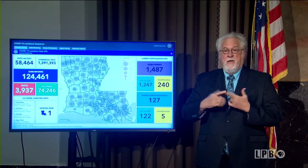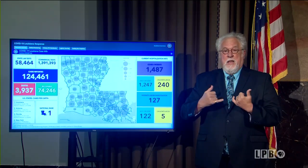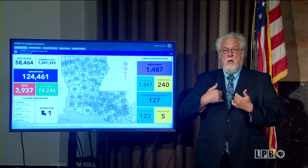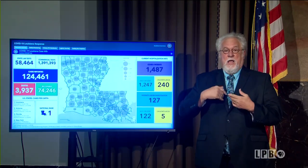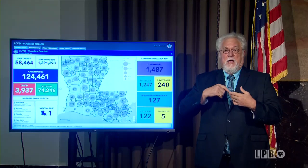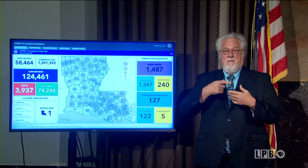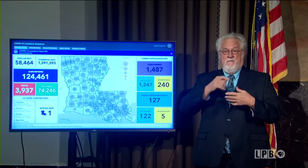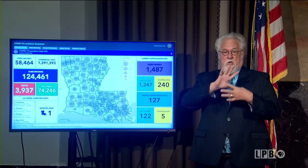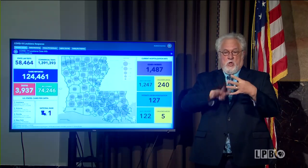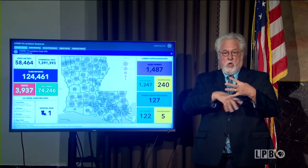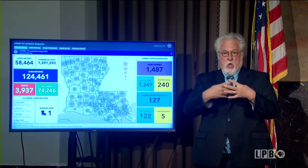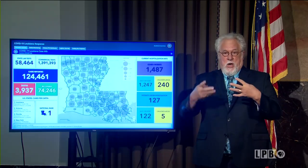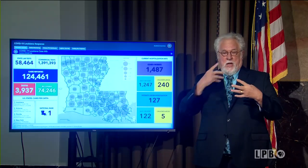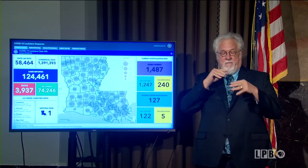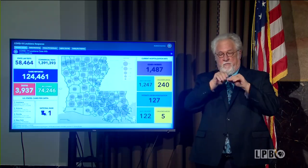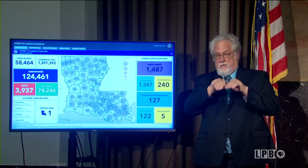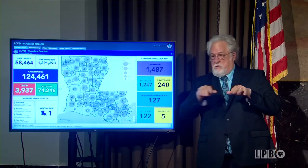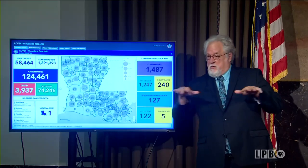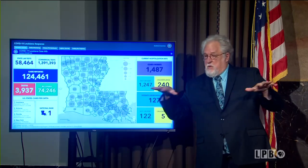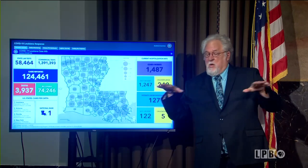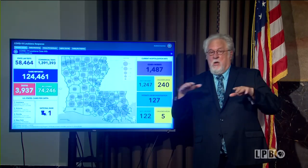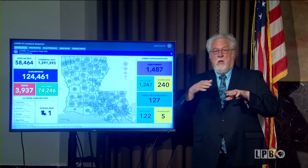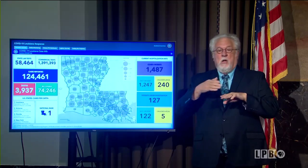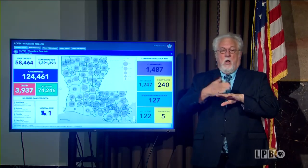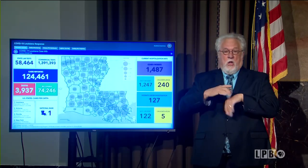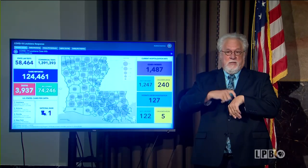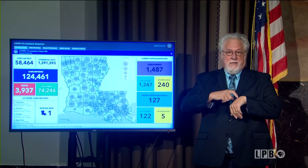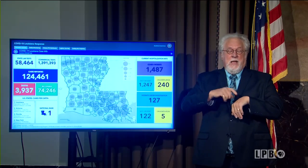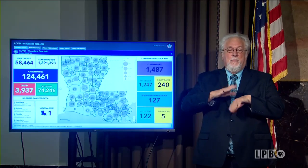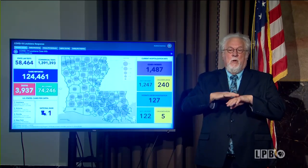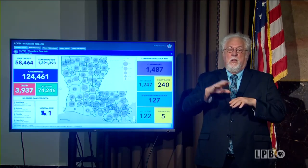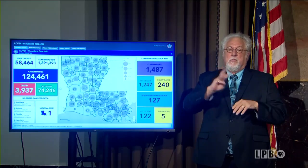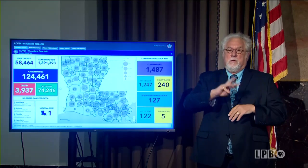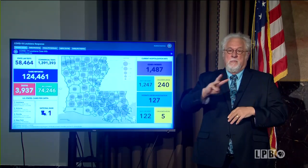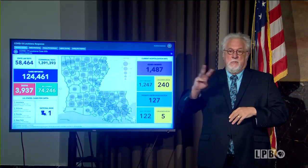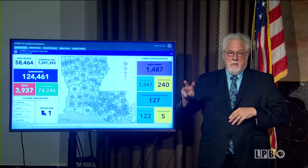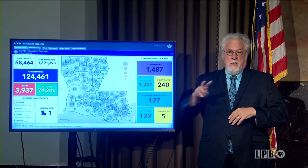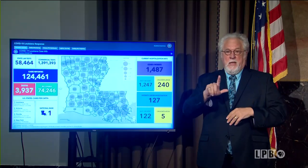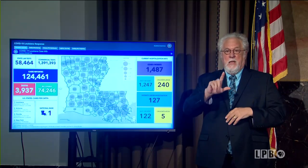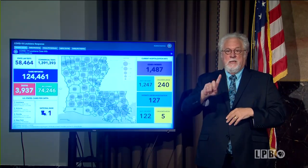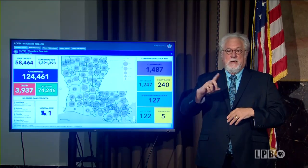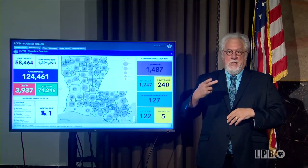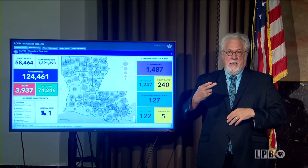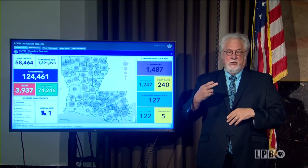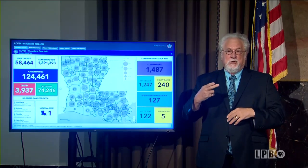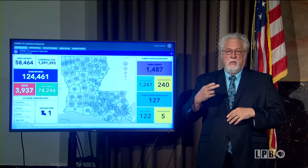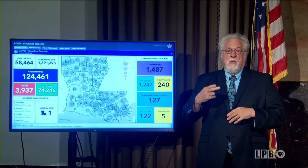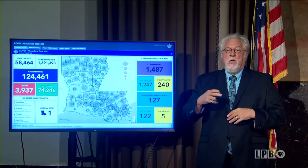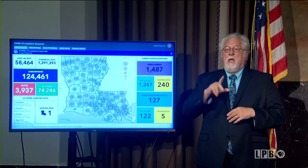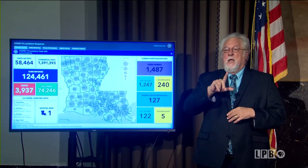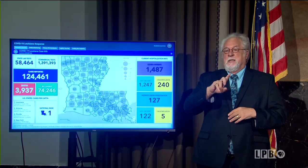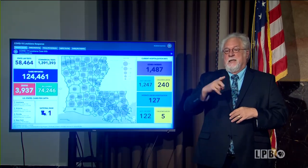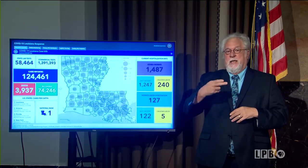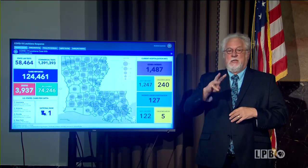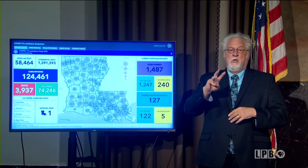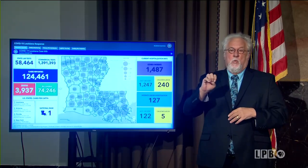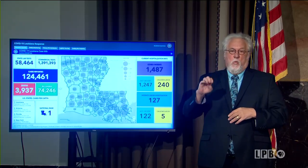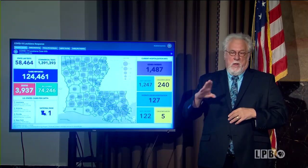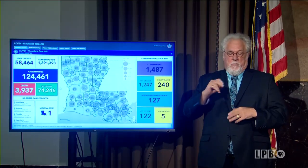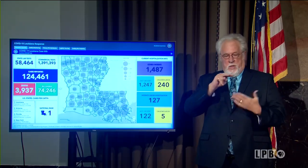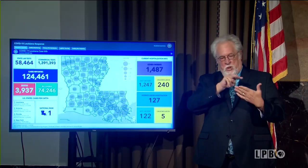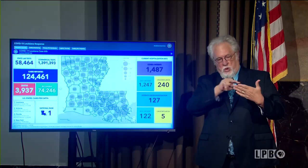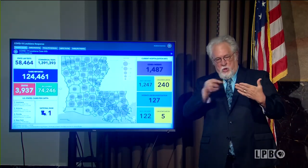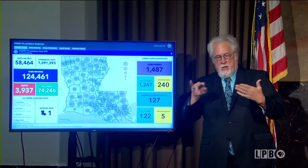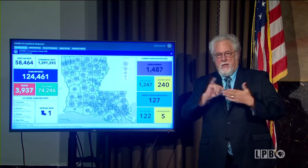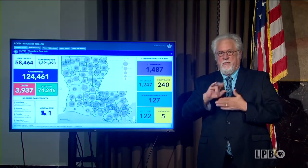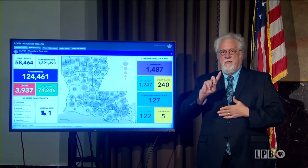graphic for distribution over time on LDH's dashboard. So you can go to the LDH website and take a closer